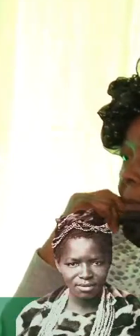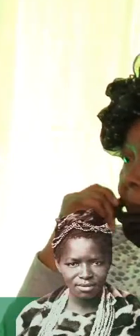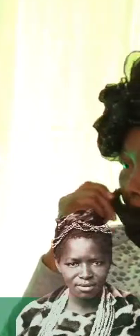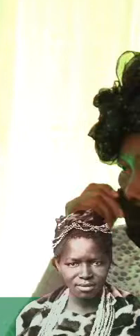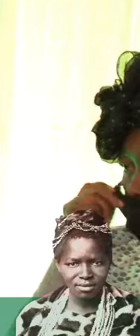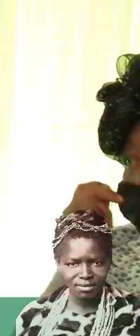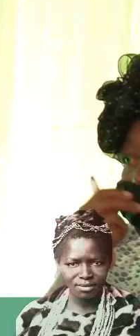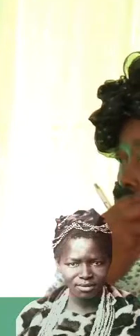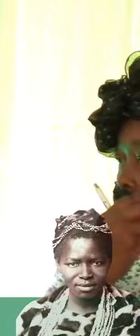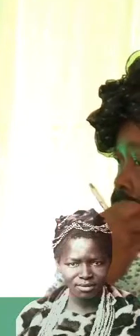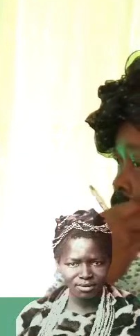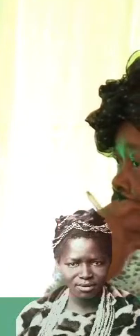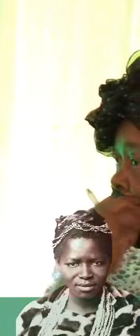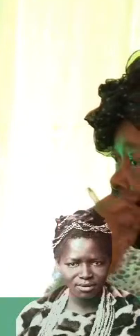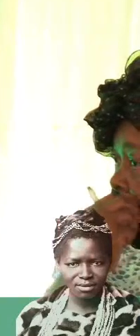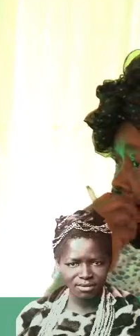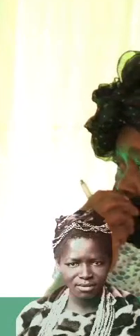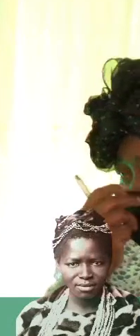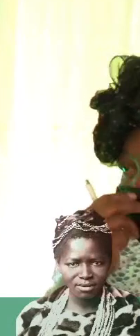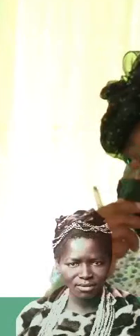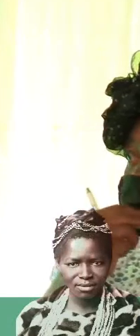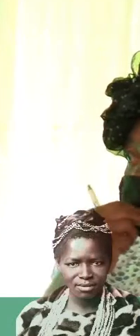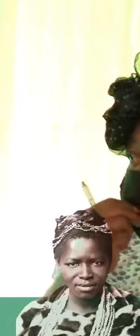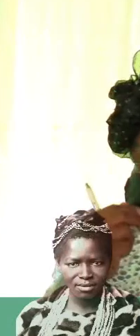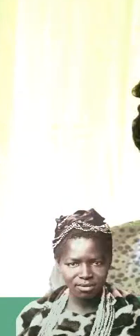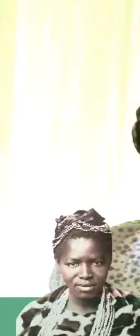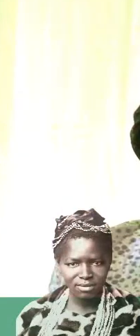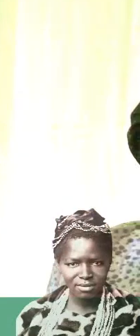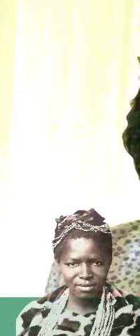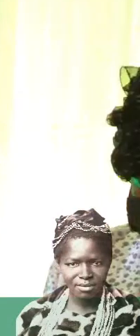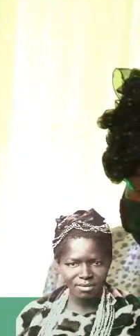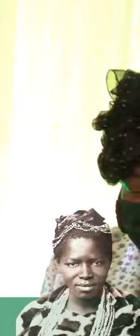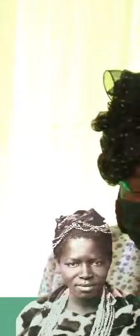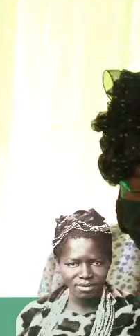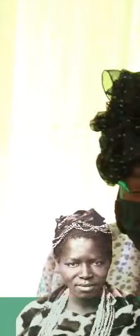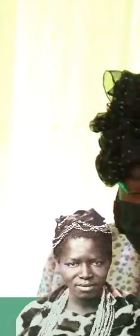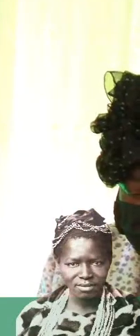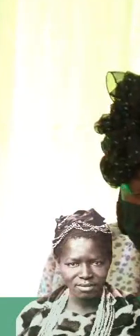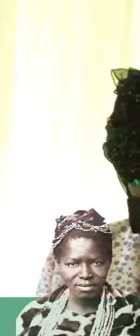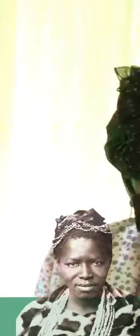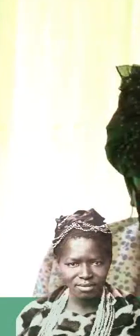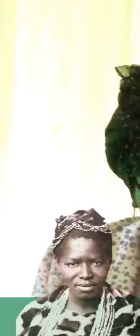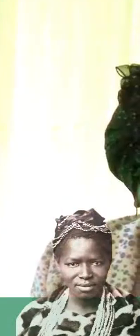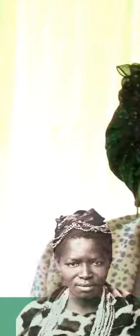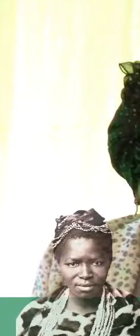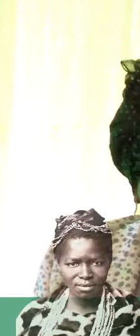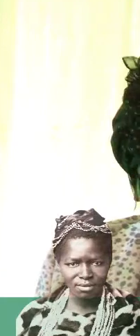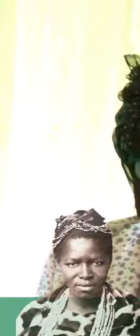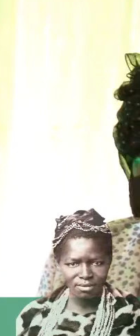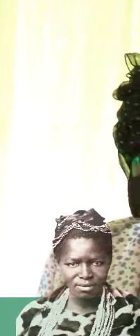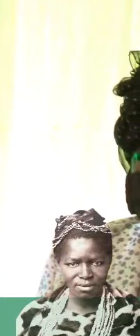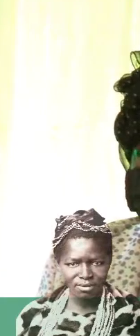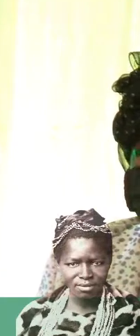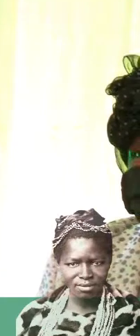of the Department of Sport, Arts and Culture, Mama Nocawe Mafu,